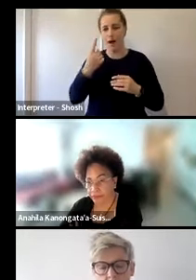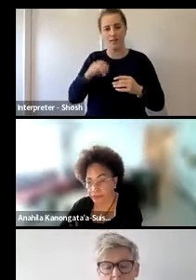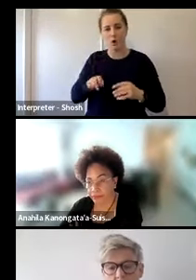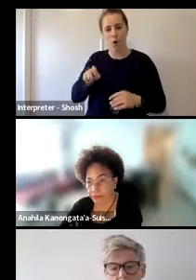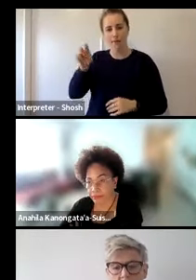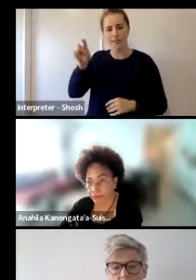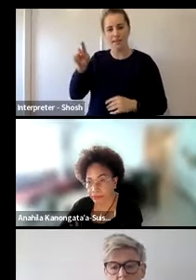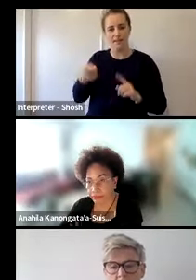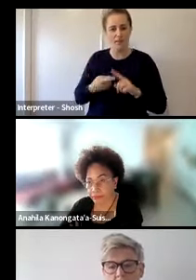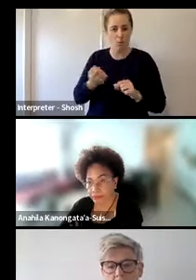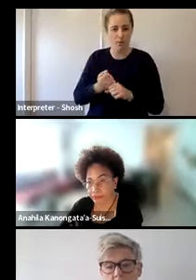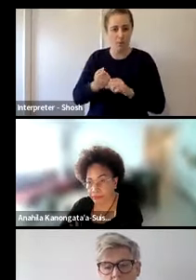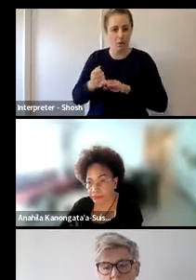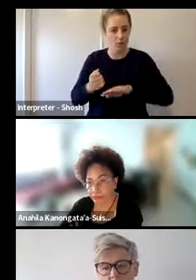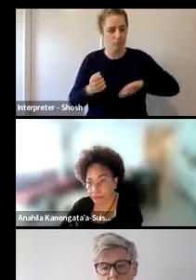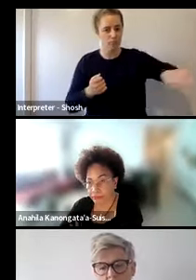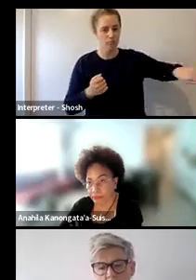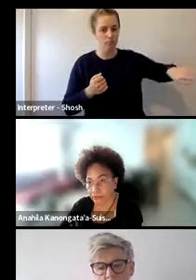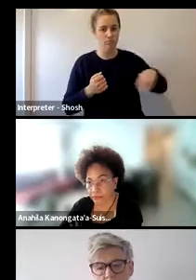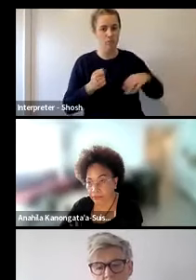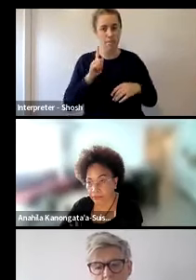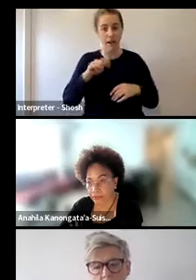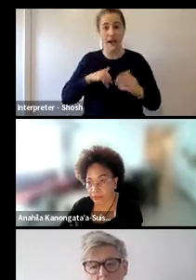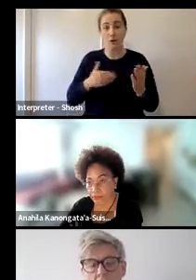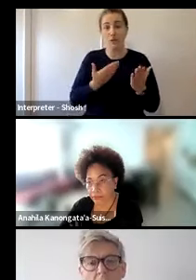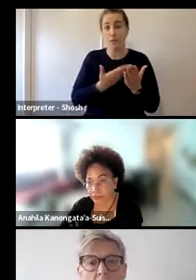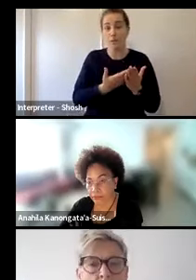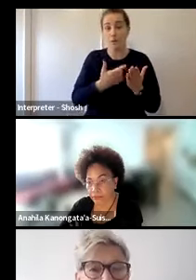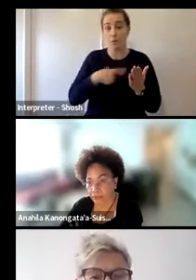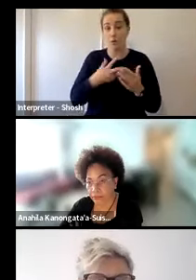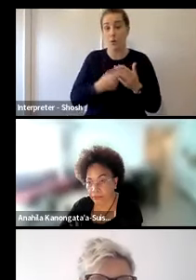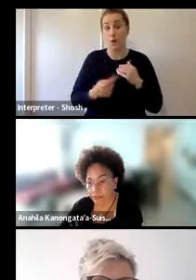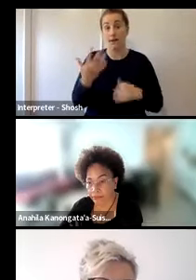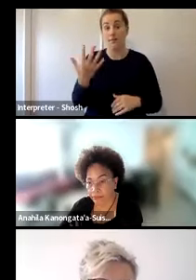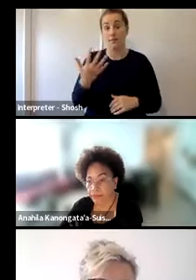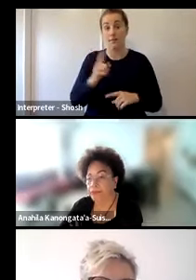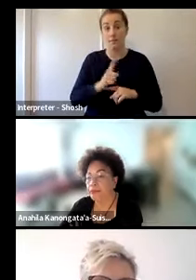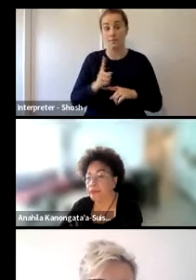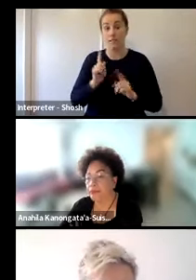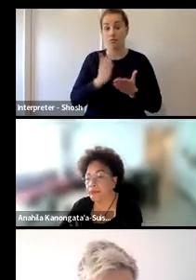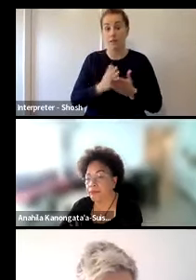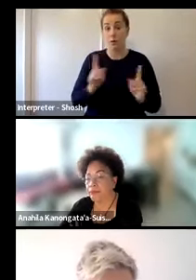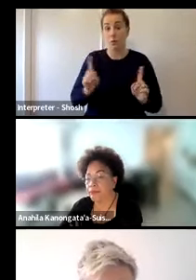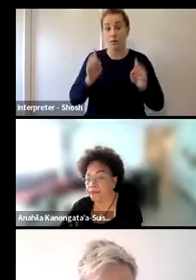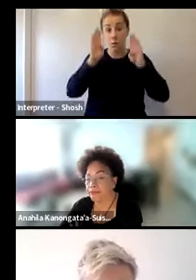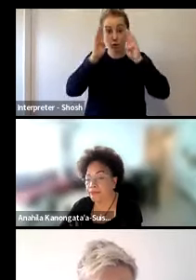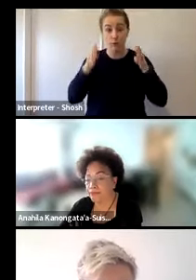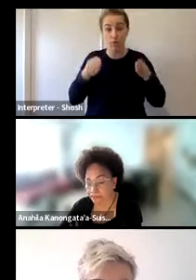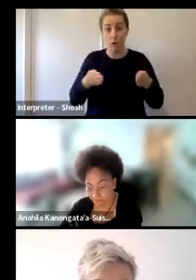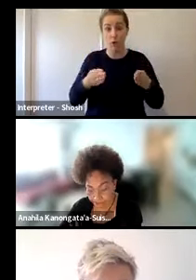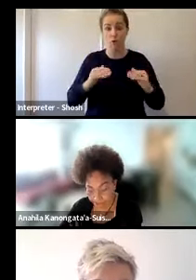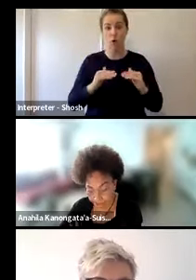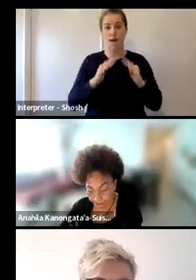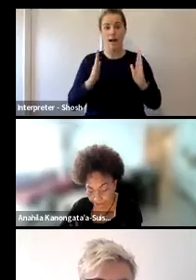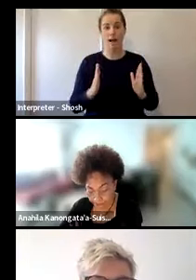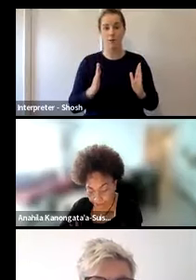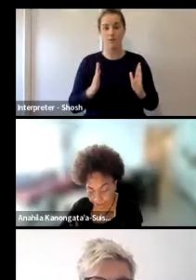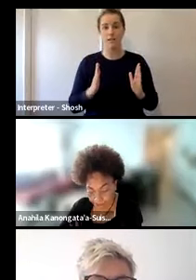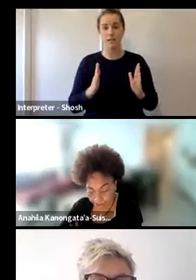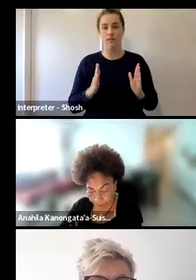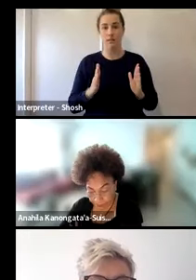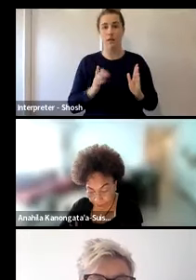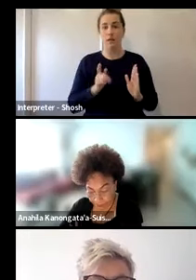So I guess the thrust of our submission, given we only had 15 minutes, was really to focus on the housing stock, the